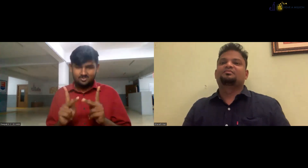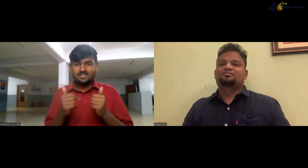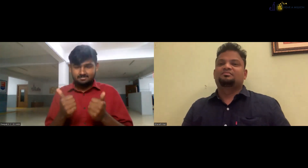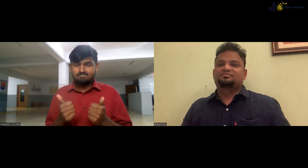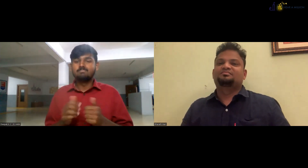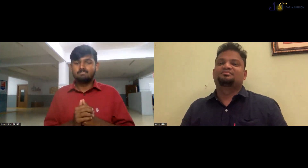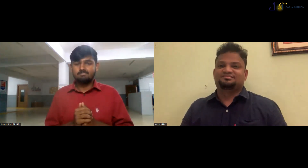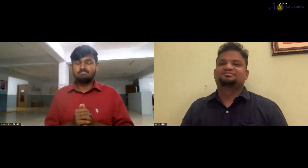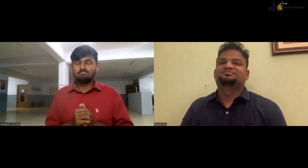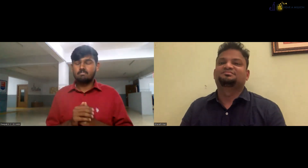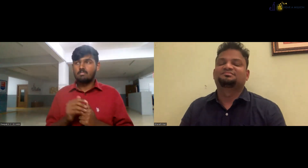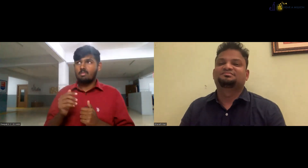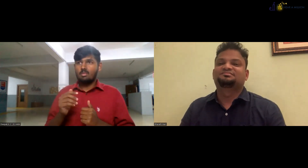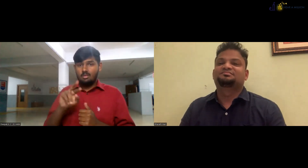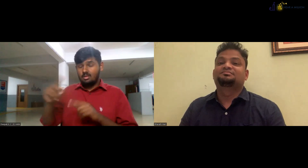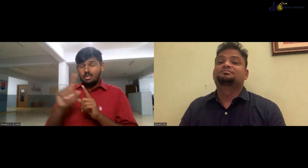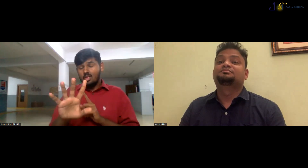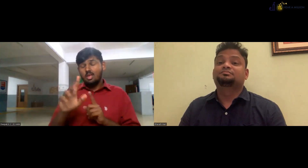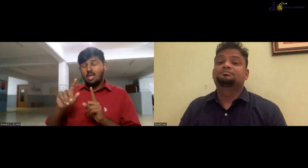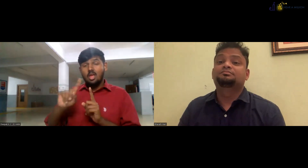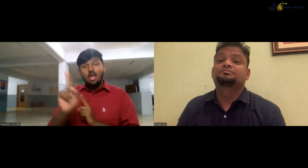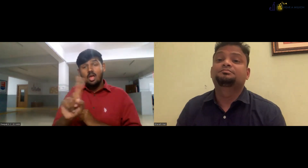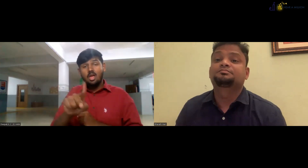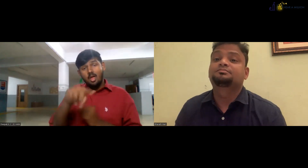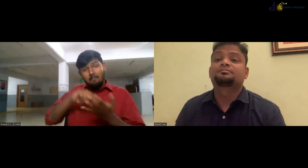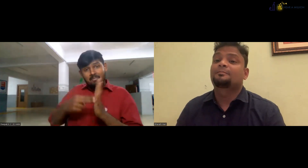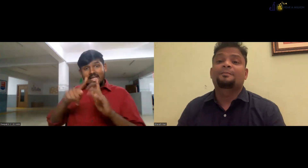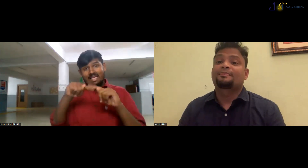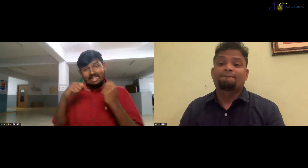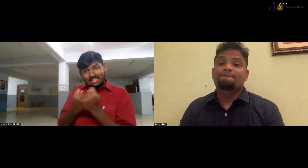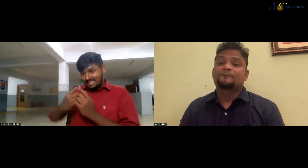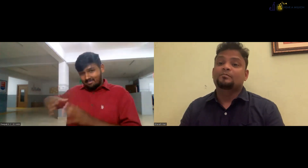communication issues as well, and along with the group, it becomes easier.